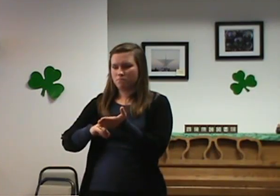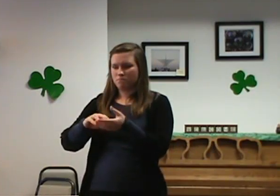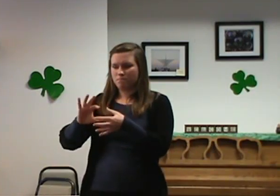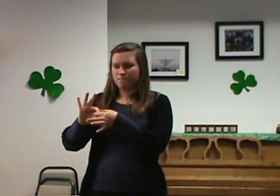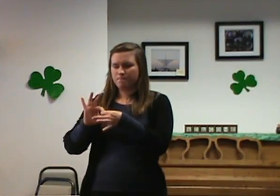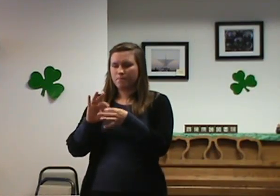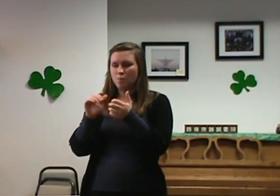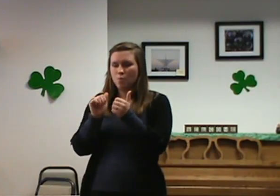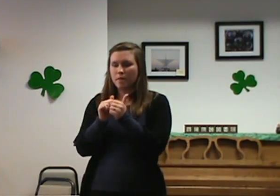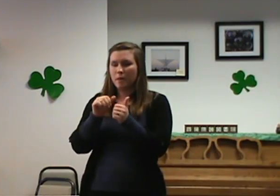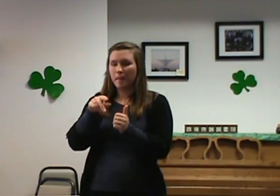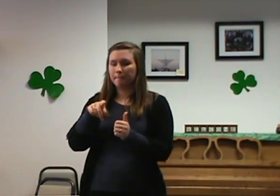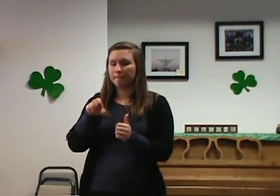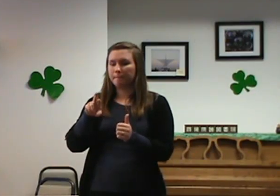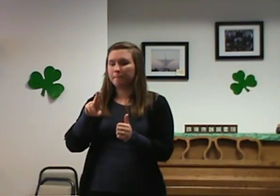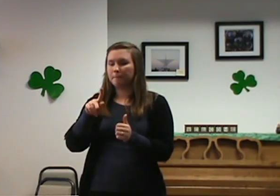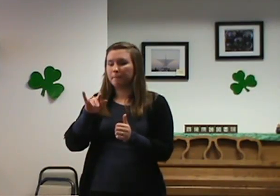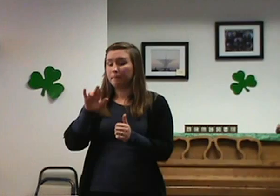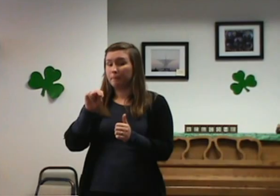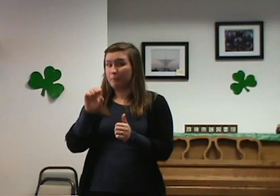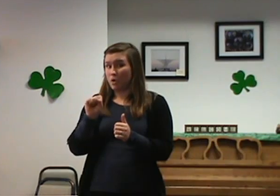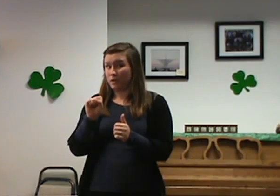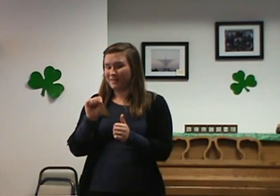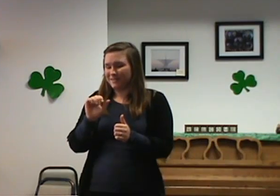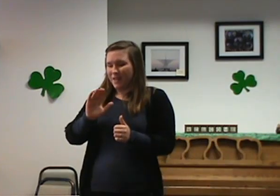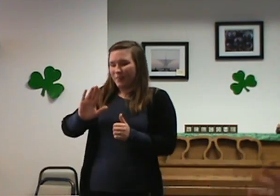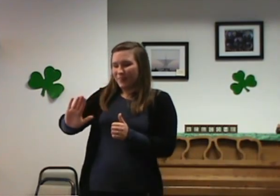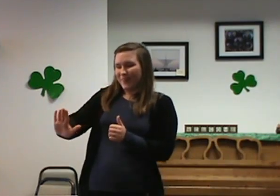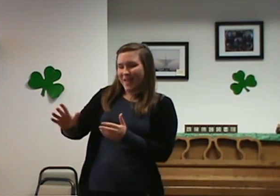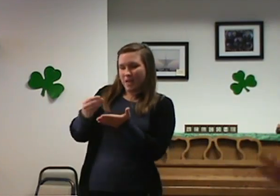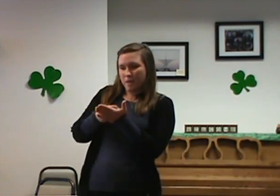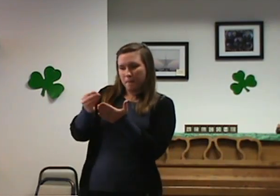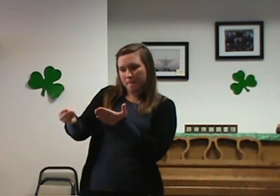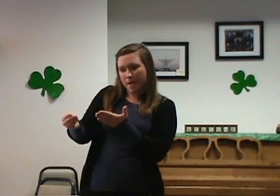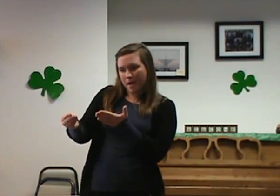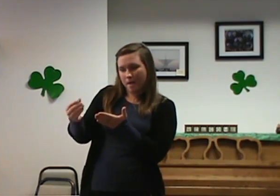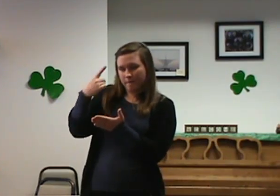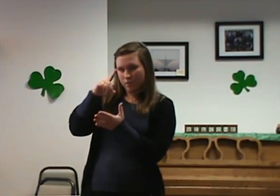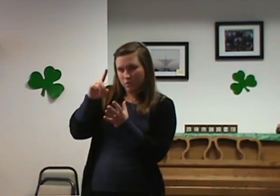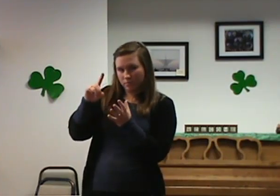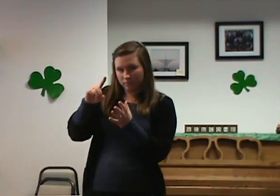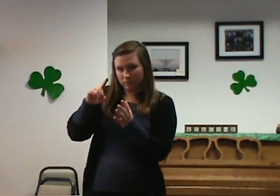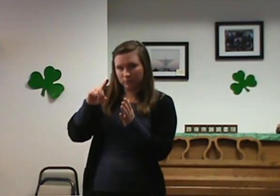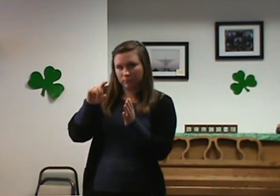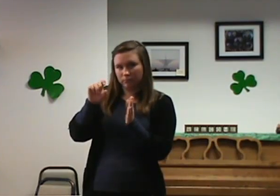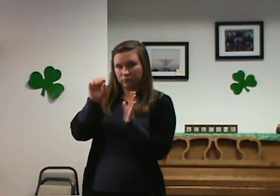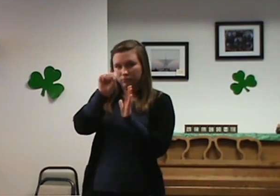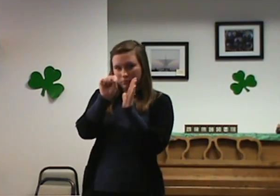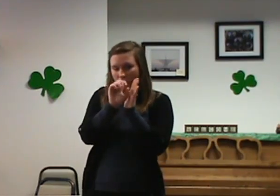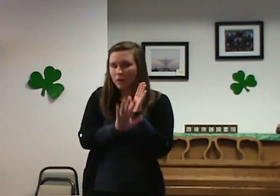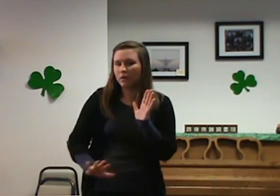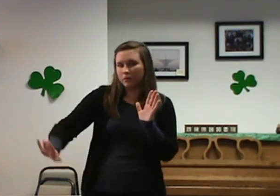to do our purchasing for us. So when I mean we, it's the state of Wisconsin, the Wisconsin Public Service Commission. They're the one that's